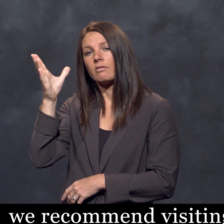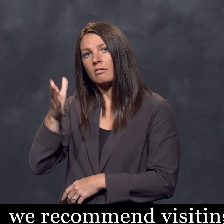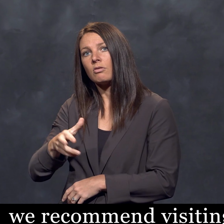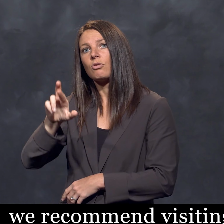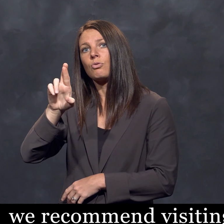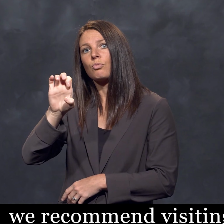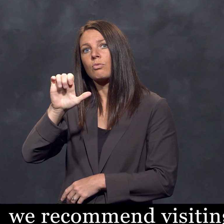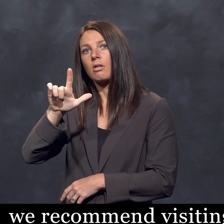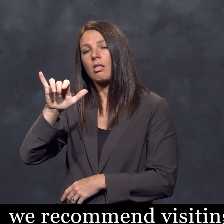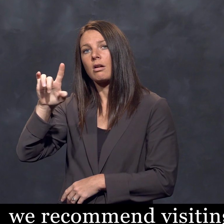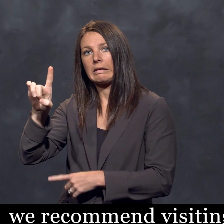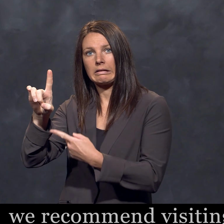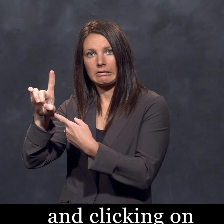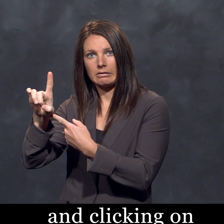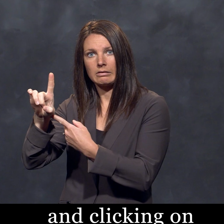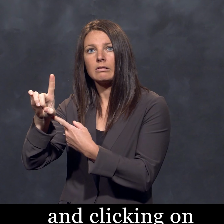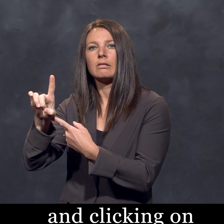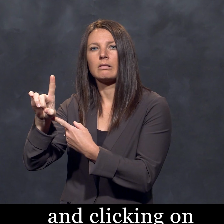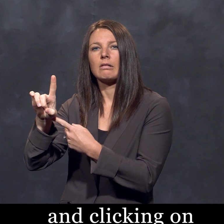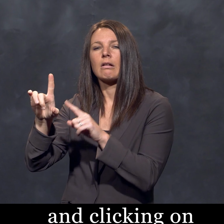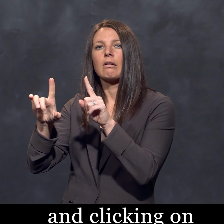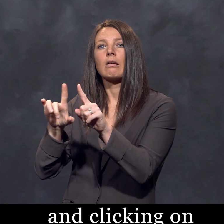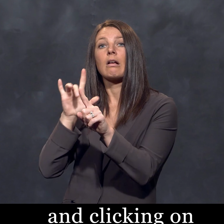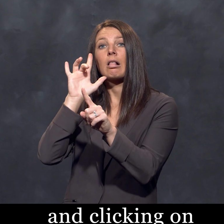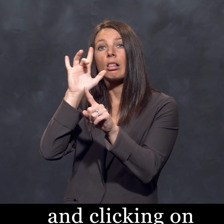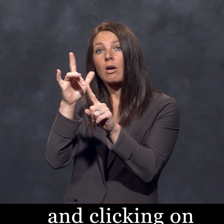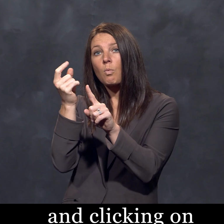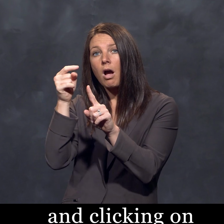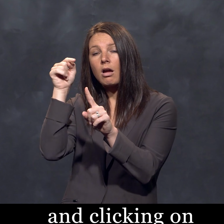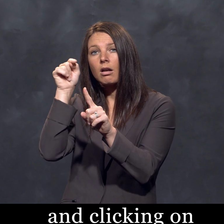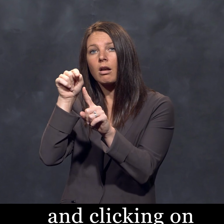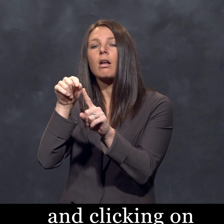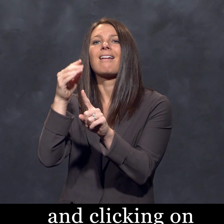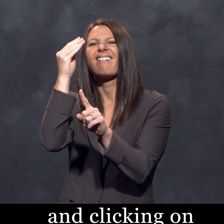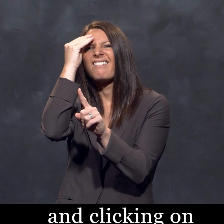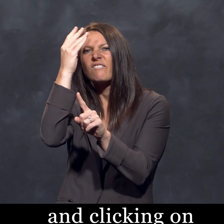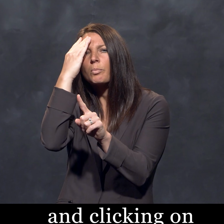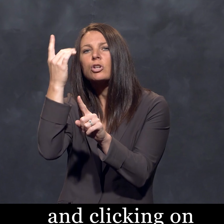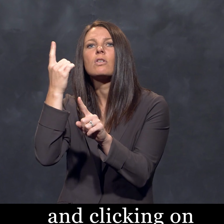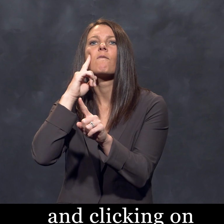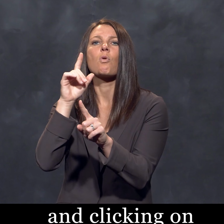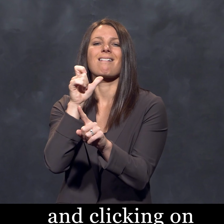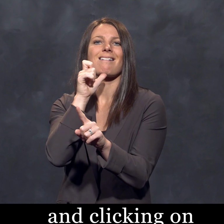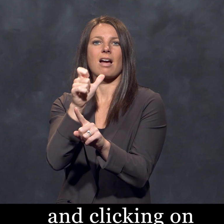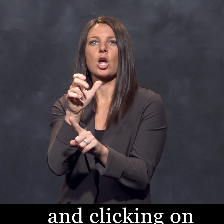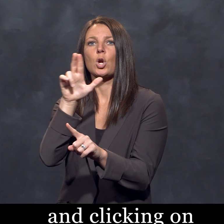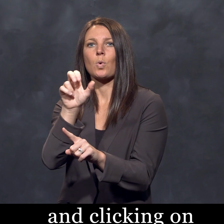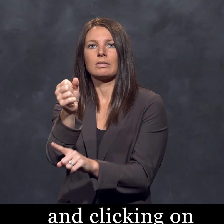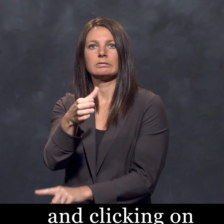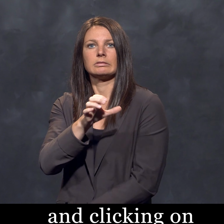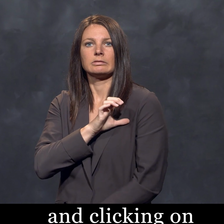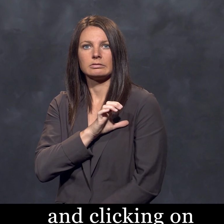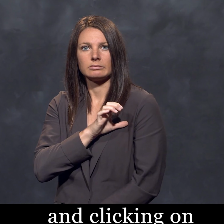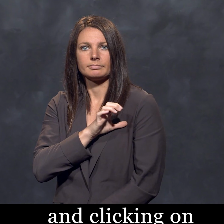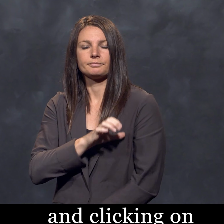penndot.pa.gov/realid and clicking on Info for Non-U.S. Citizens.